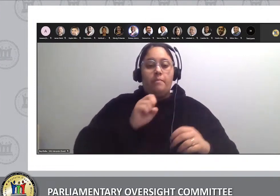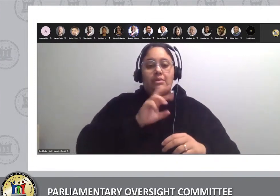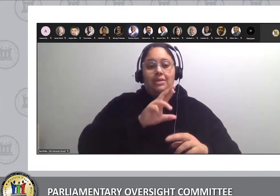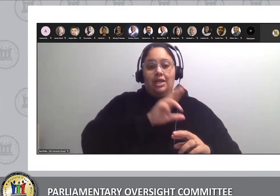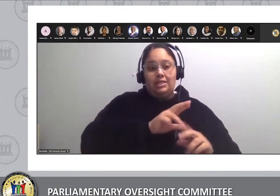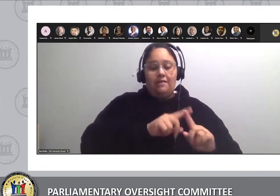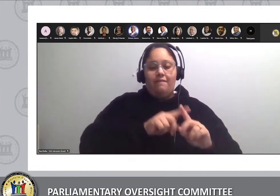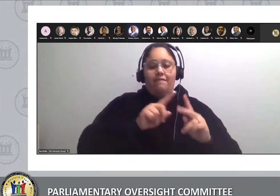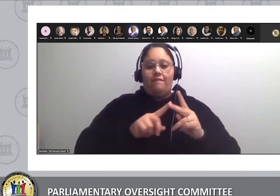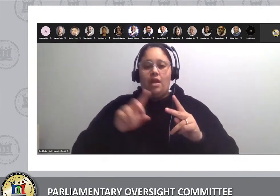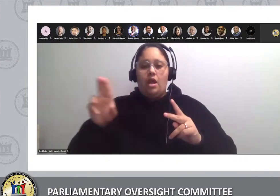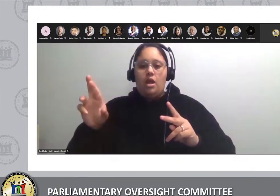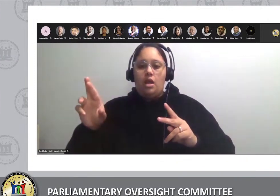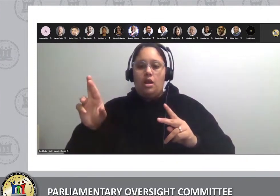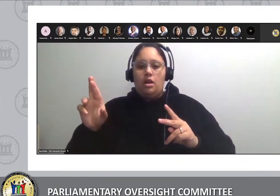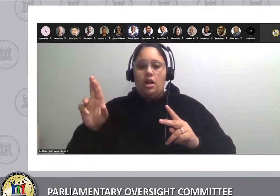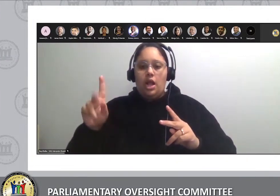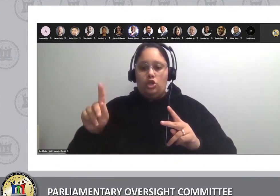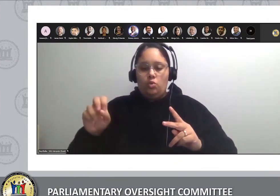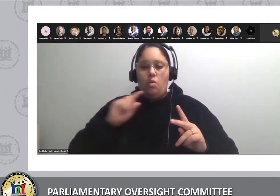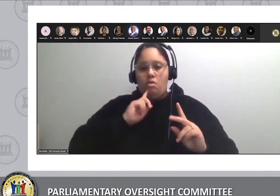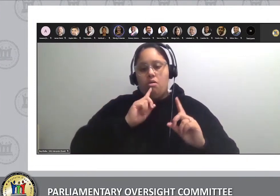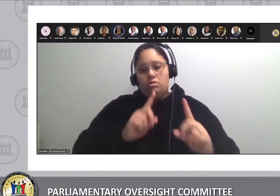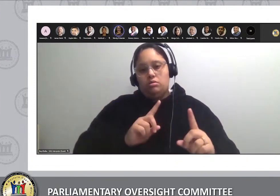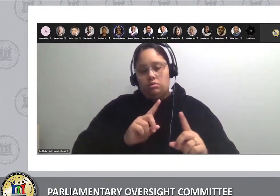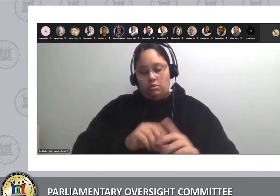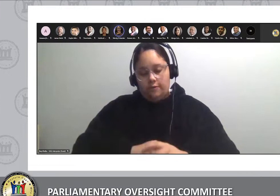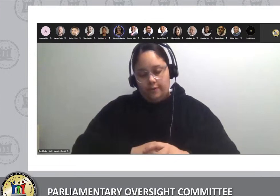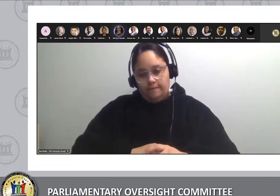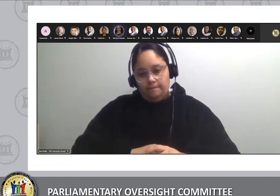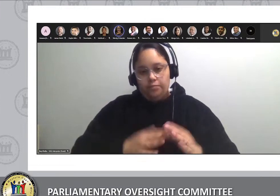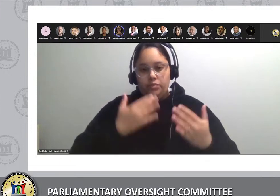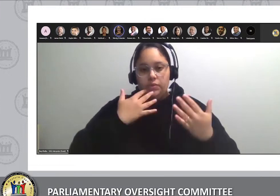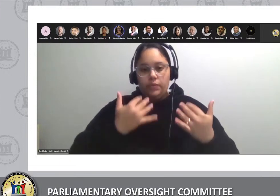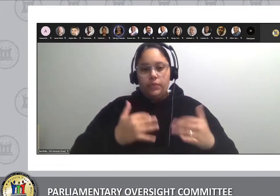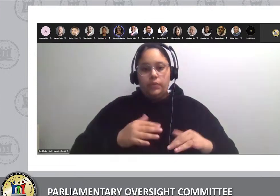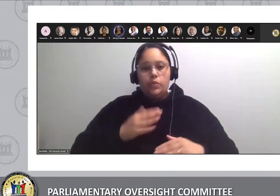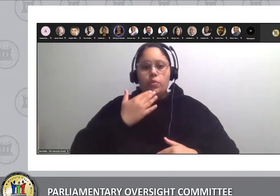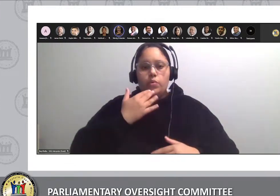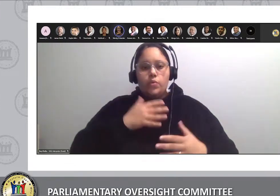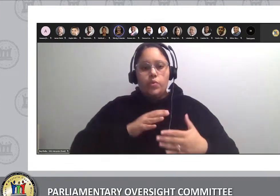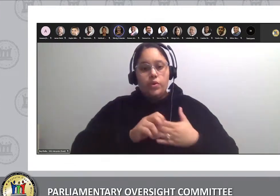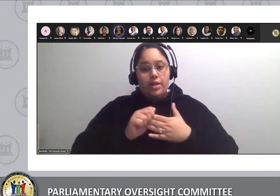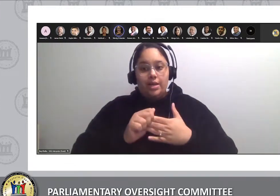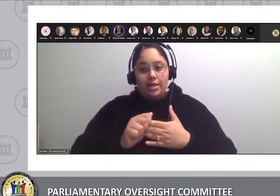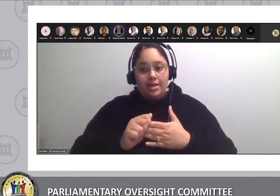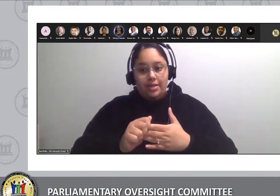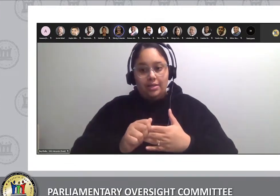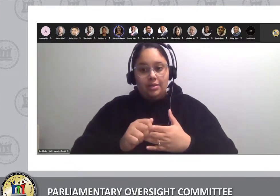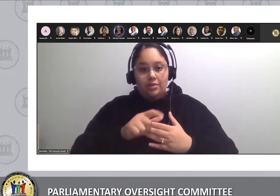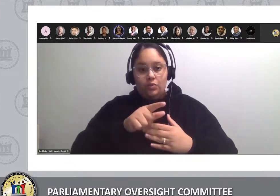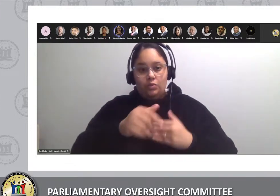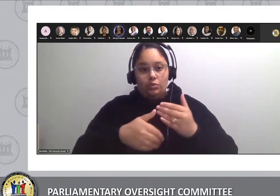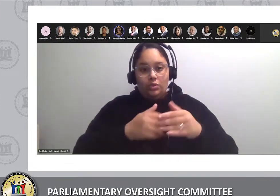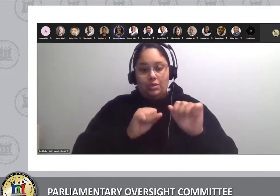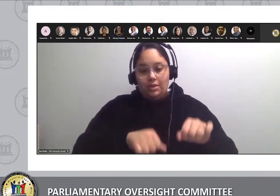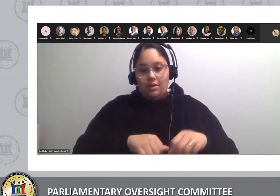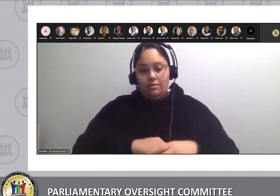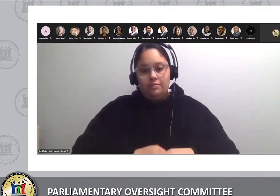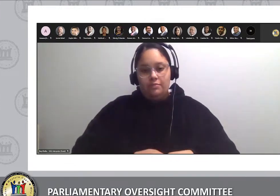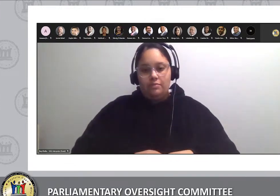attend to that question in their response. Thank you, Chairperson. Thank you very much. Who's taking the lead? You may proceed. Thank